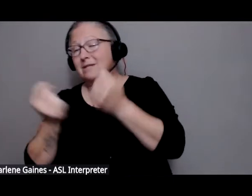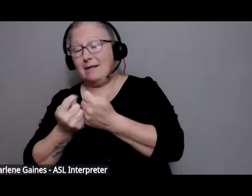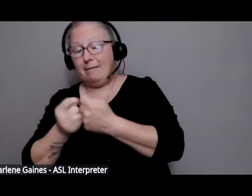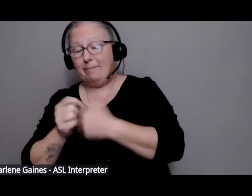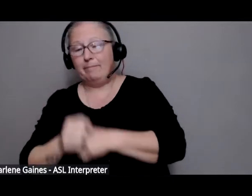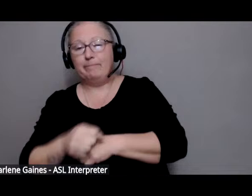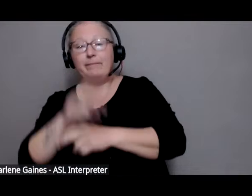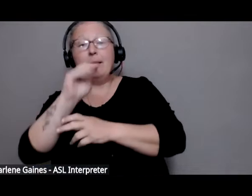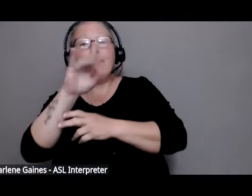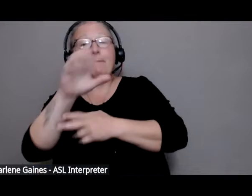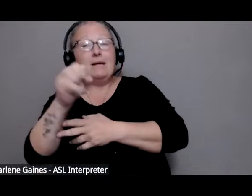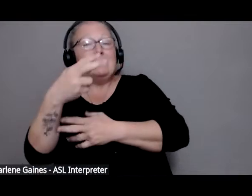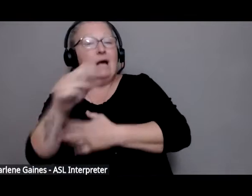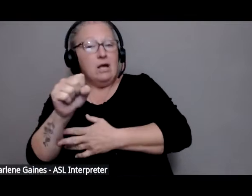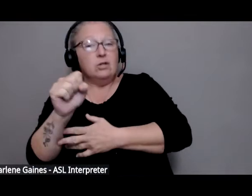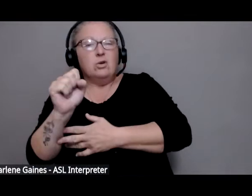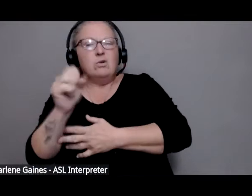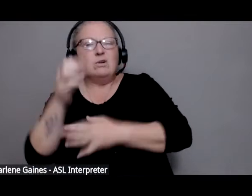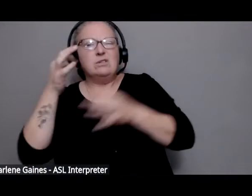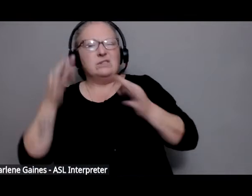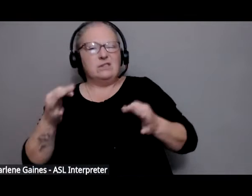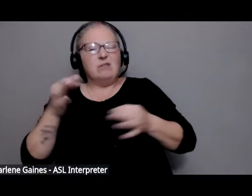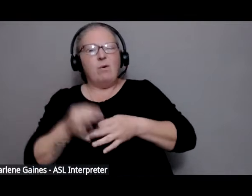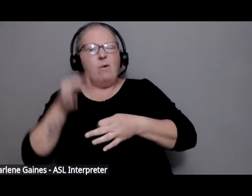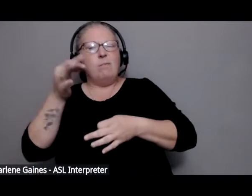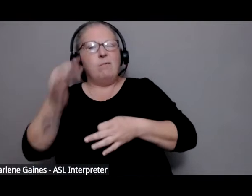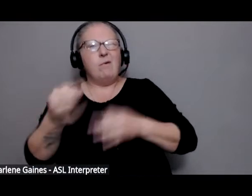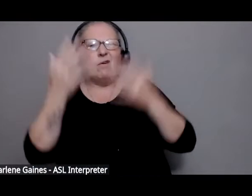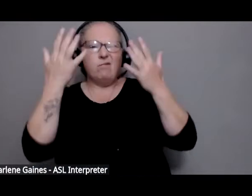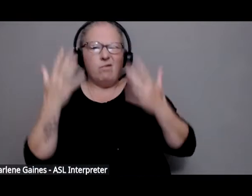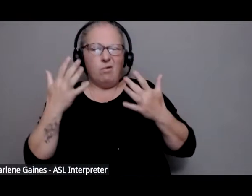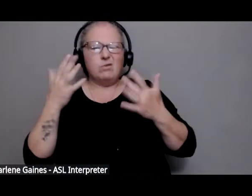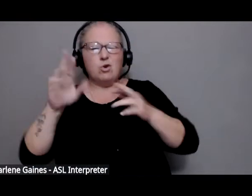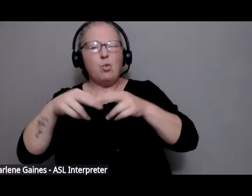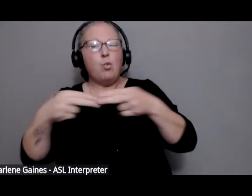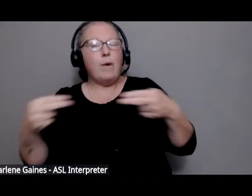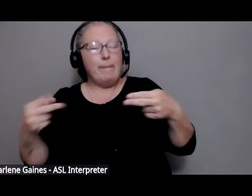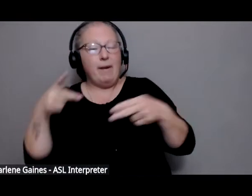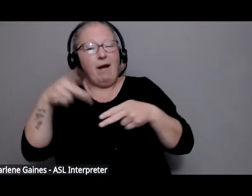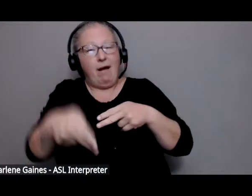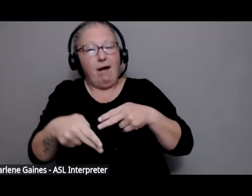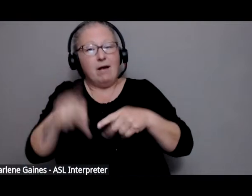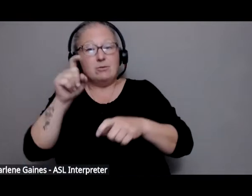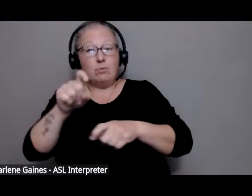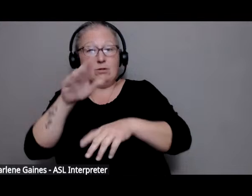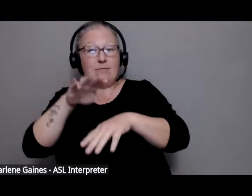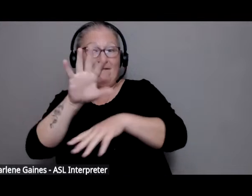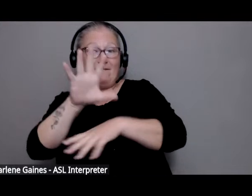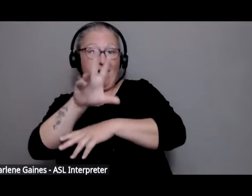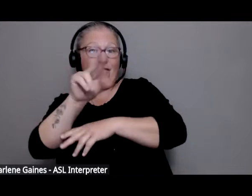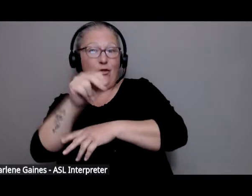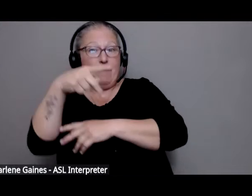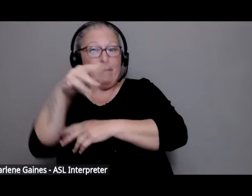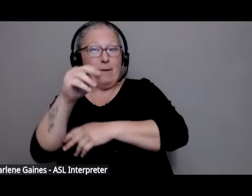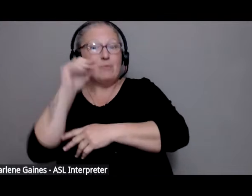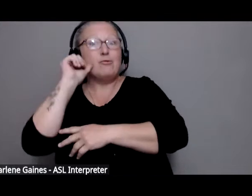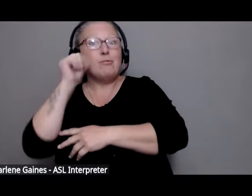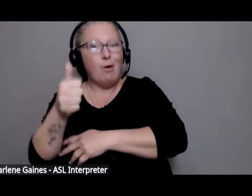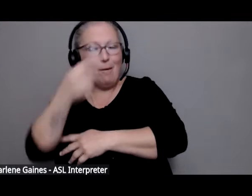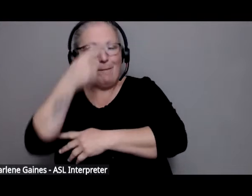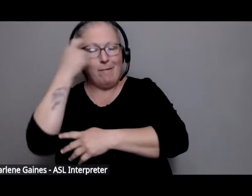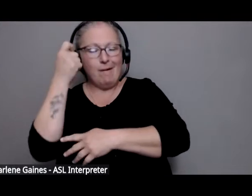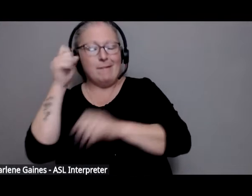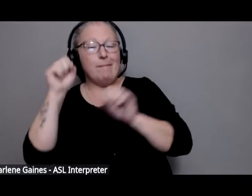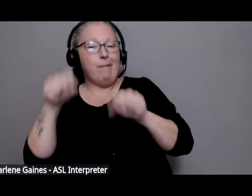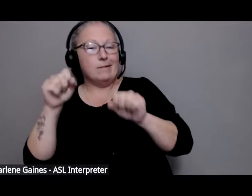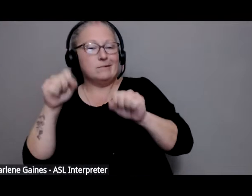High School, we decided to postpone, unfortunately, our ribbon cutting at Mills High, which was scheduled for 5:30 p.m. tomorrow, due to the